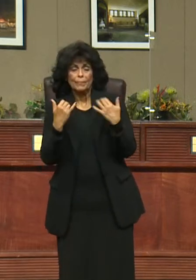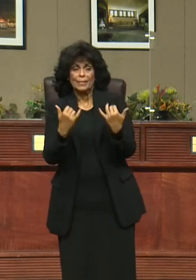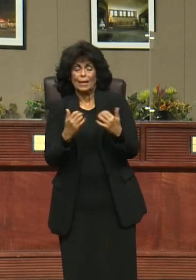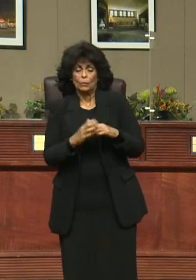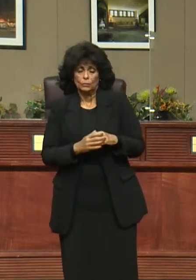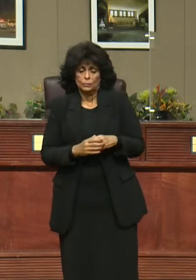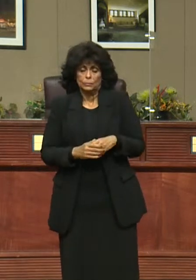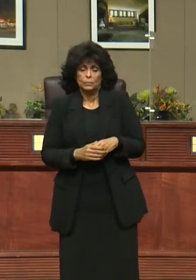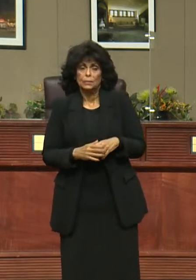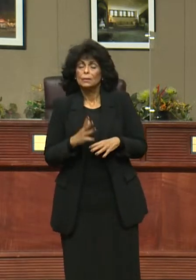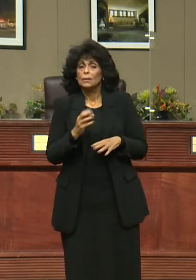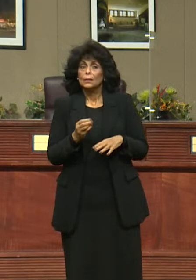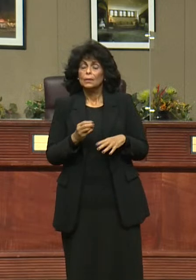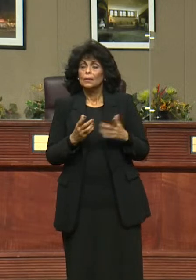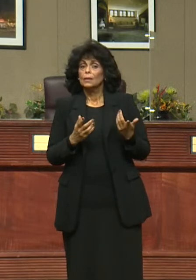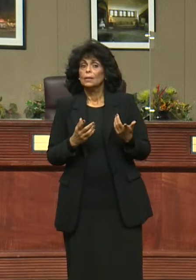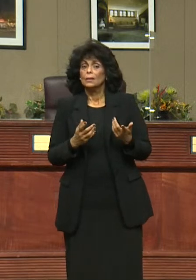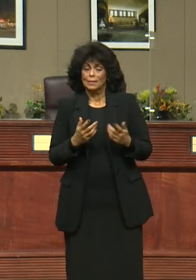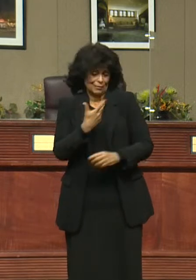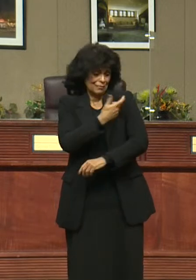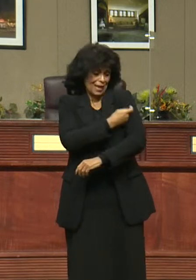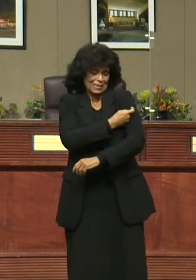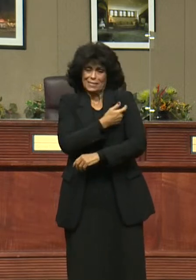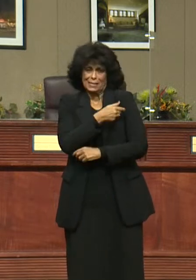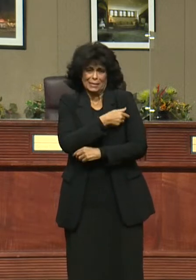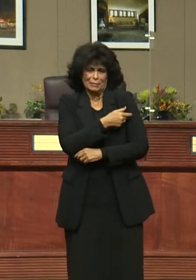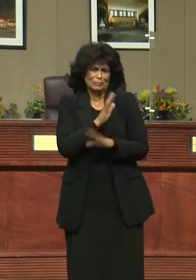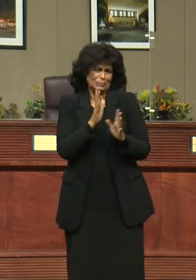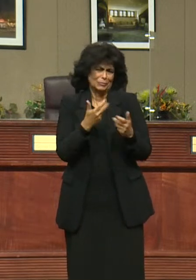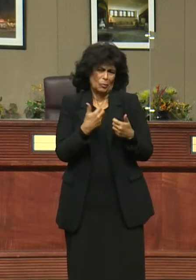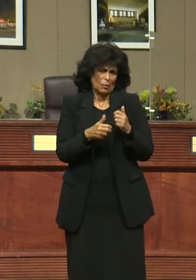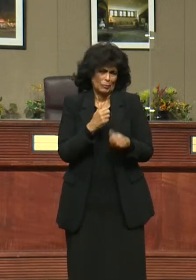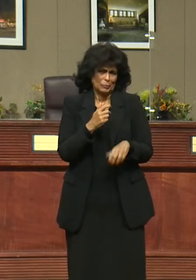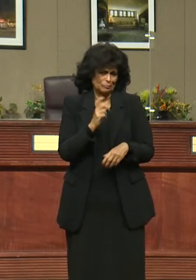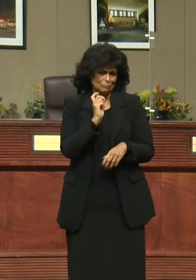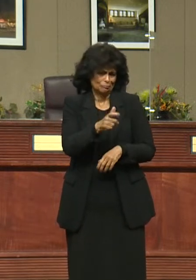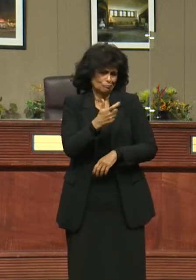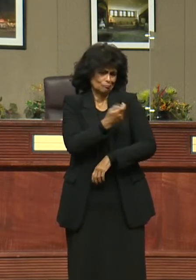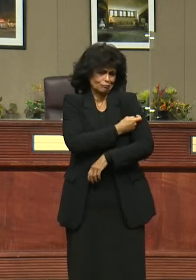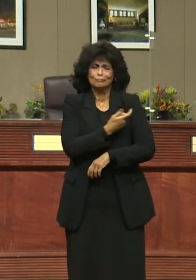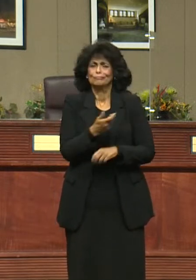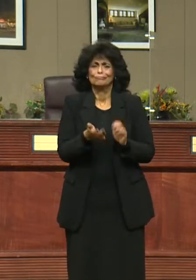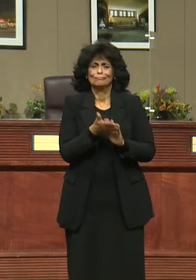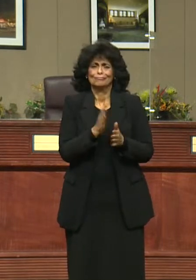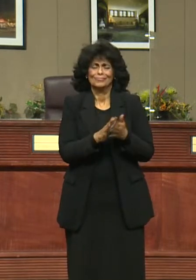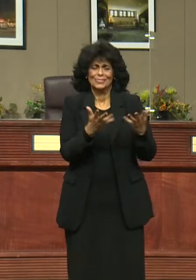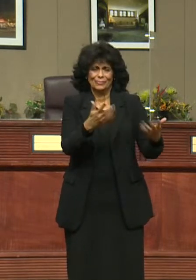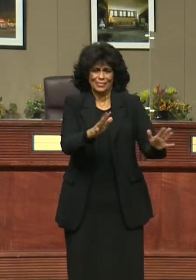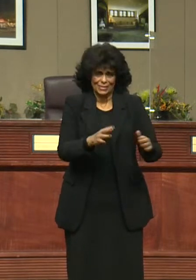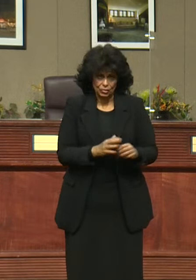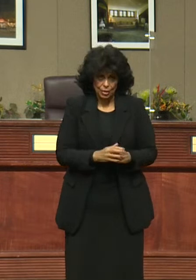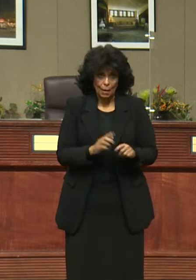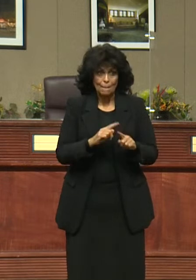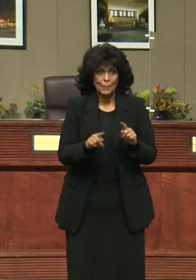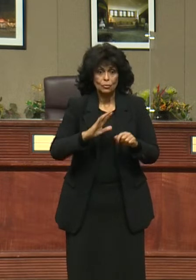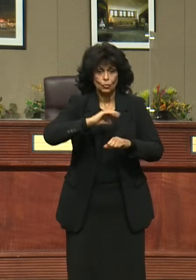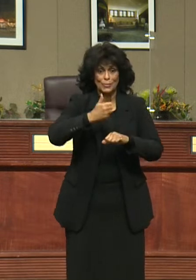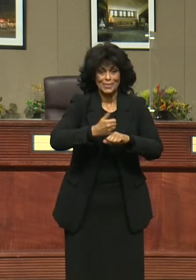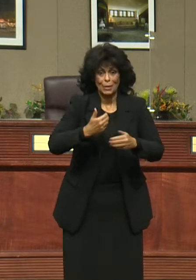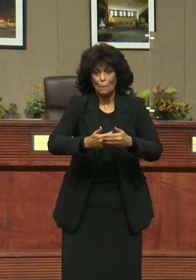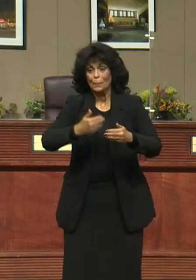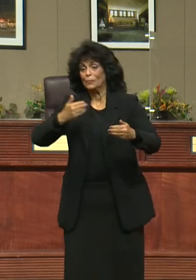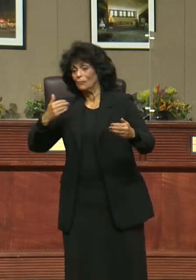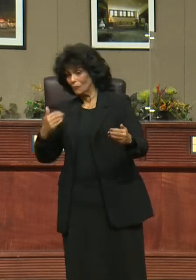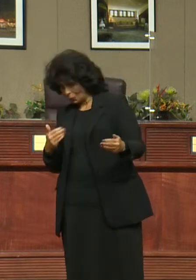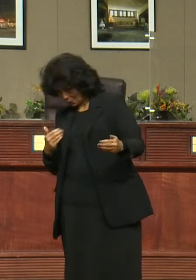problematic issue of giving a vaccine is the vaccine itself. You give it, you're done. But everything that comes before and after is what makes that